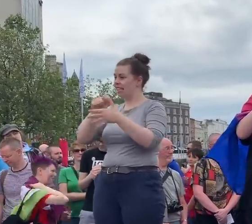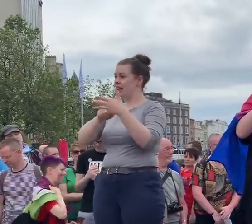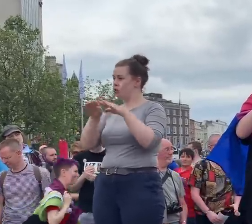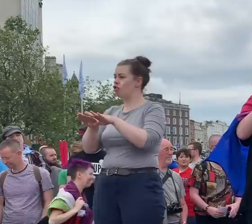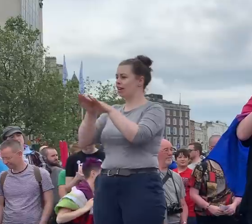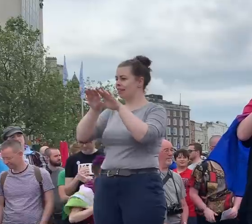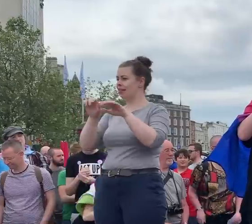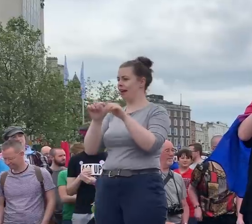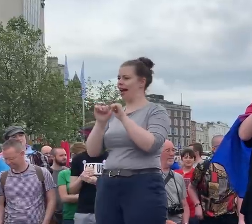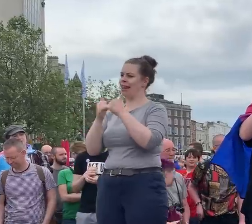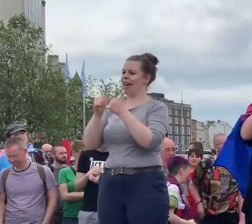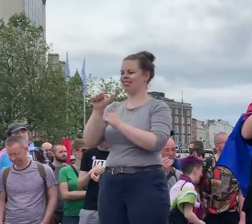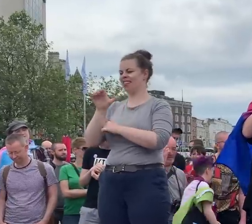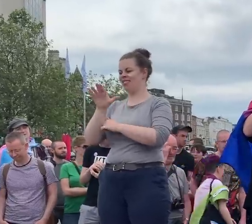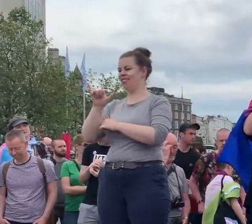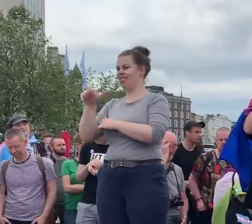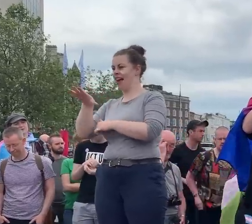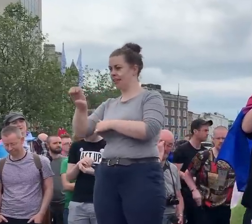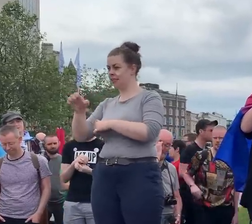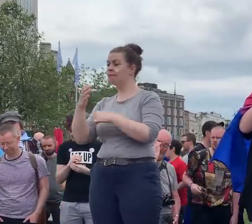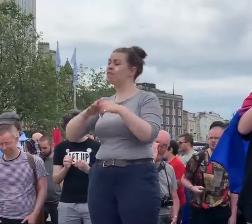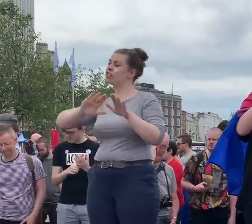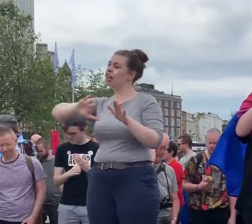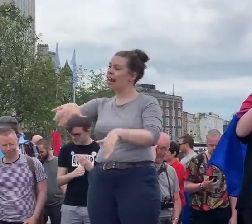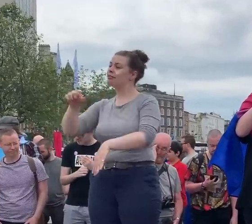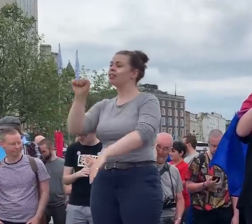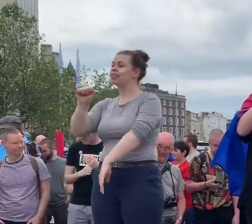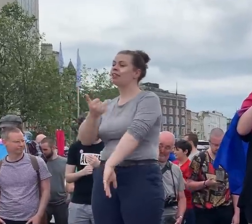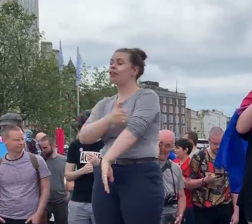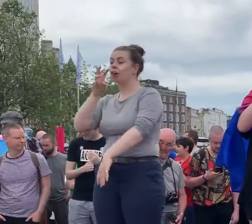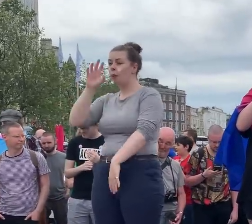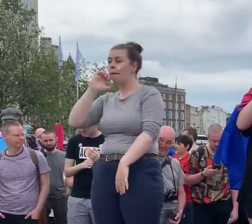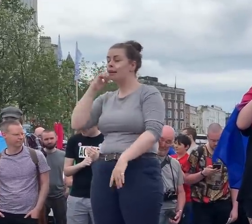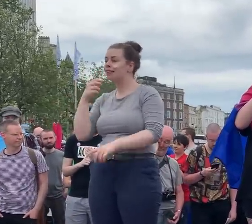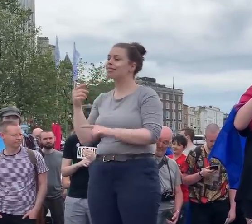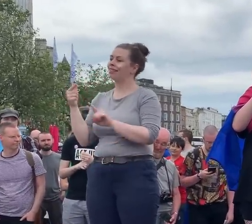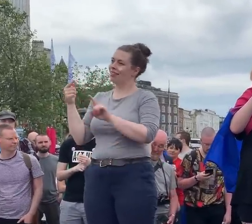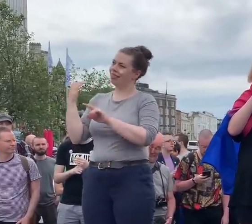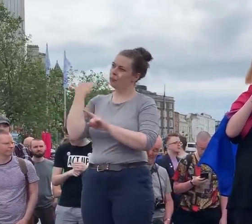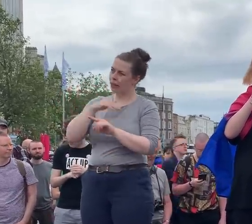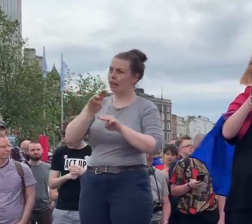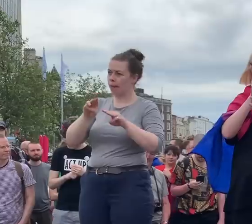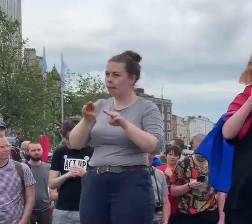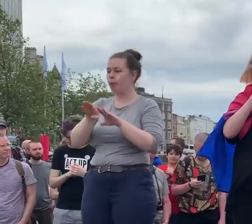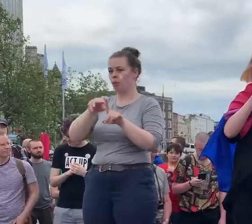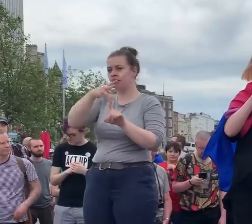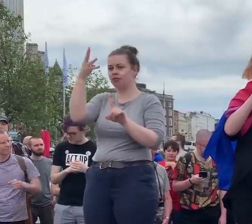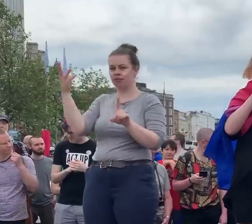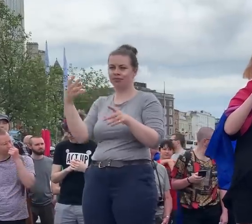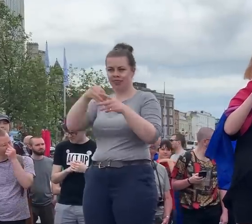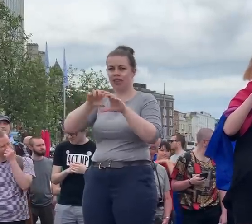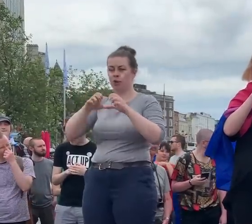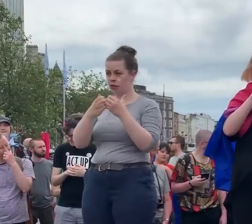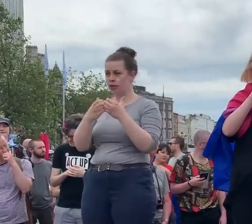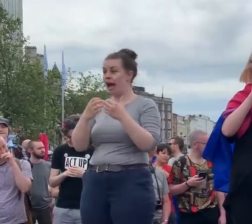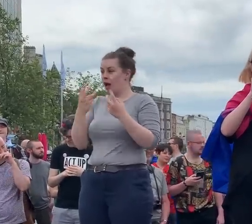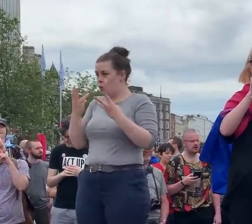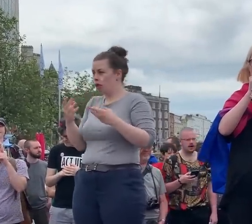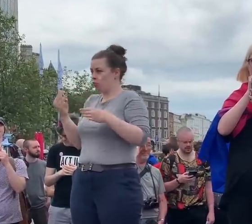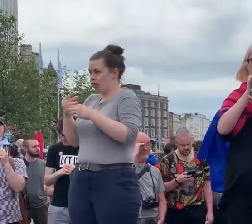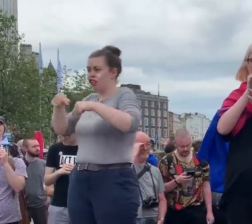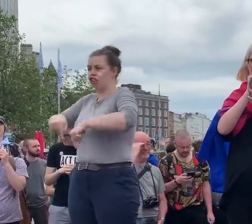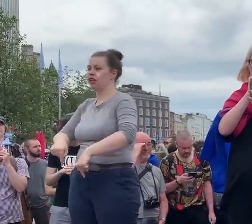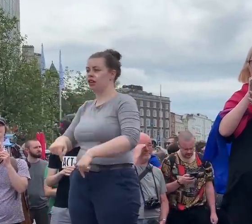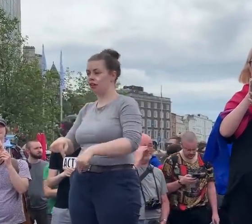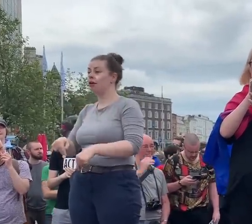Alliance. But Alani left his native South Africa due to targeted killings of LGBT plus people where he lived and sought protection in Ireland. While